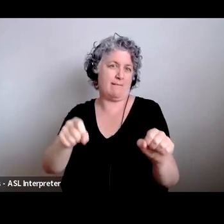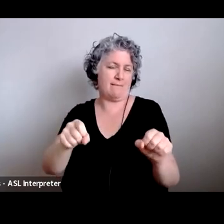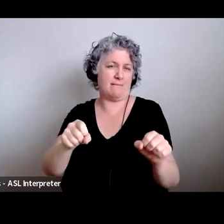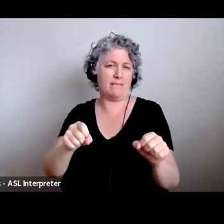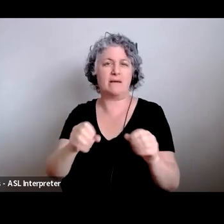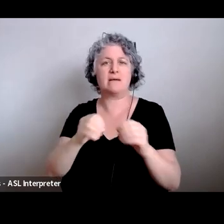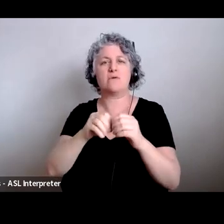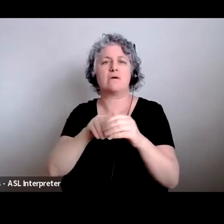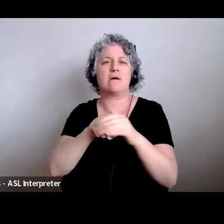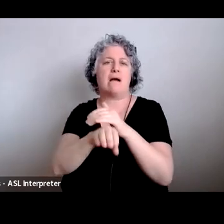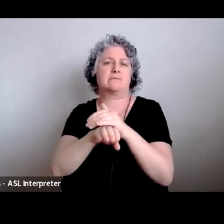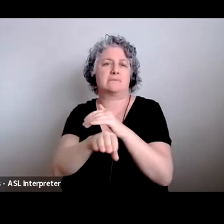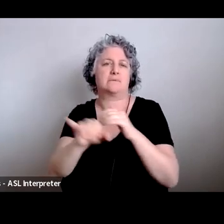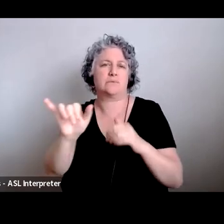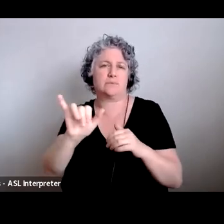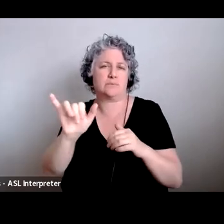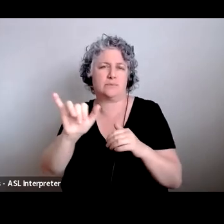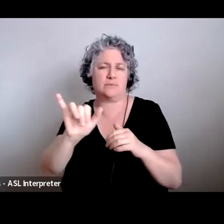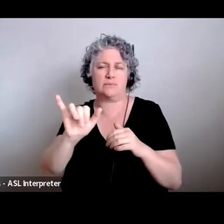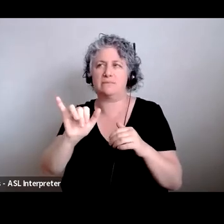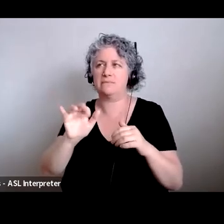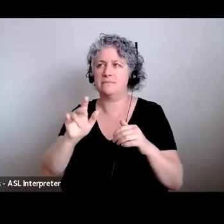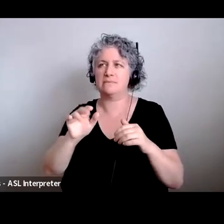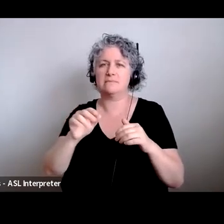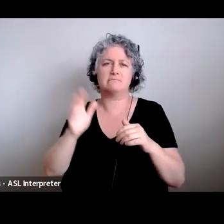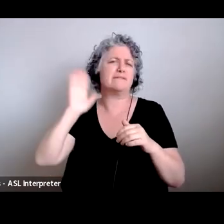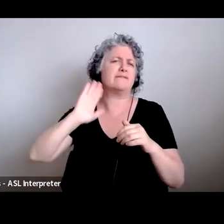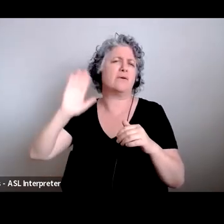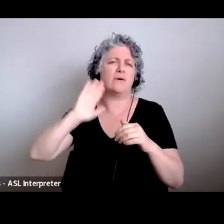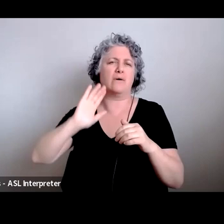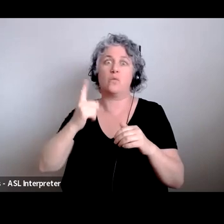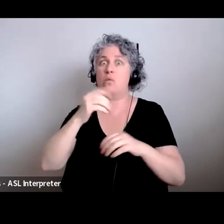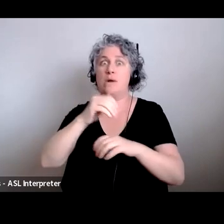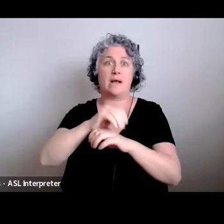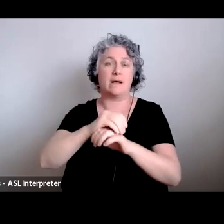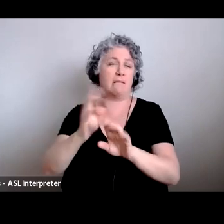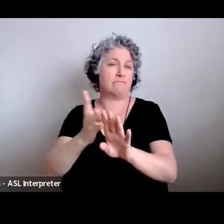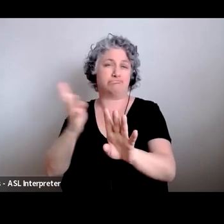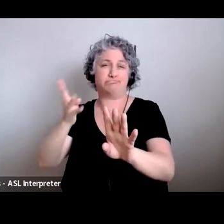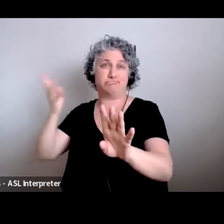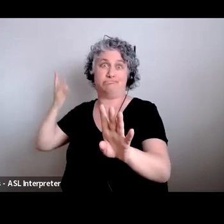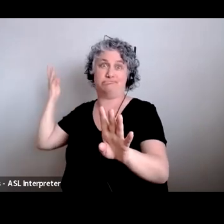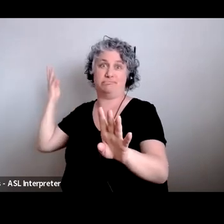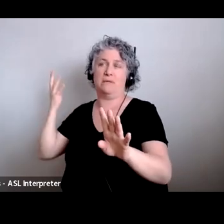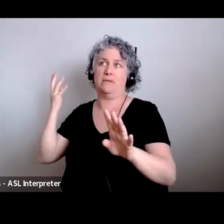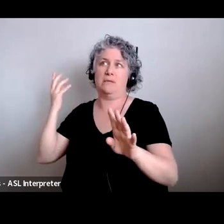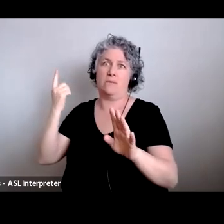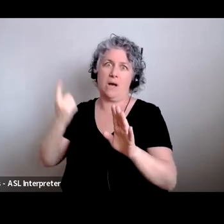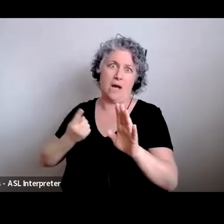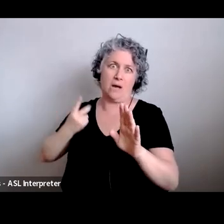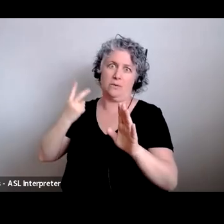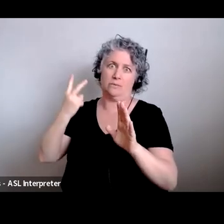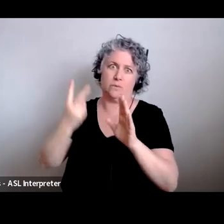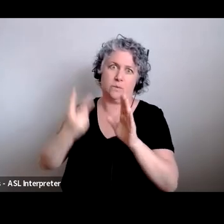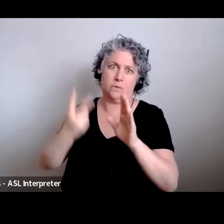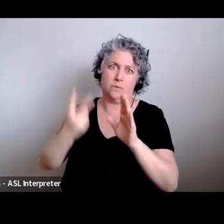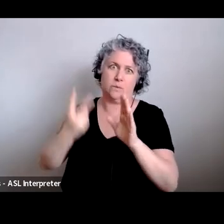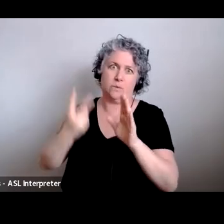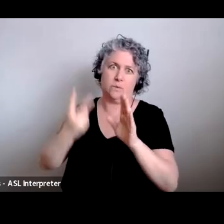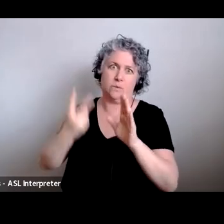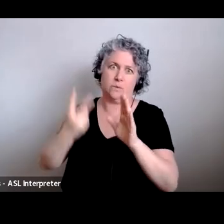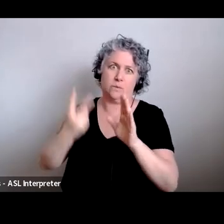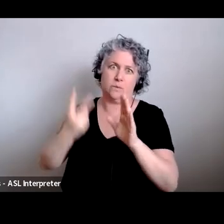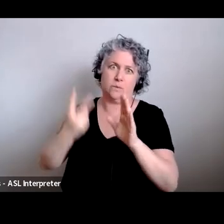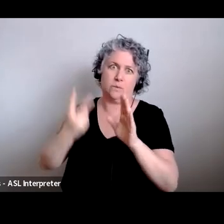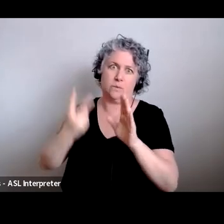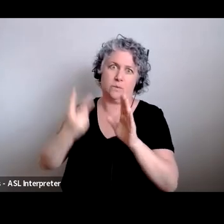it was originated years ago, it was a kind of one night and everybody lines up and you wait in line for a few hours to get it. So we've gone to a much